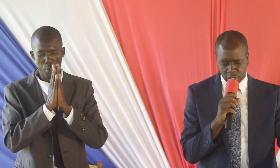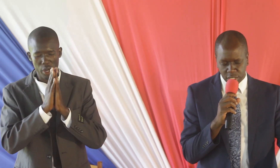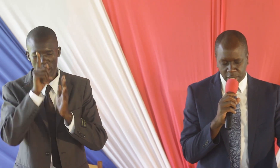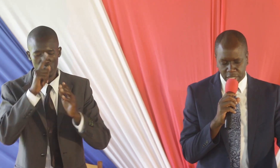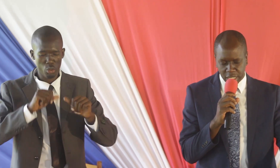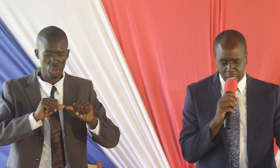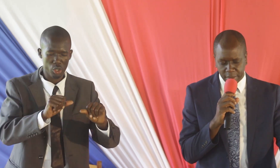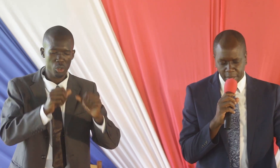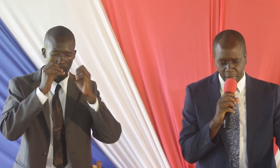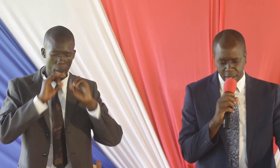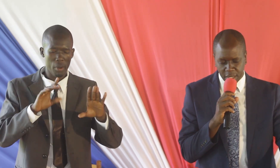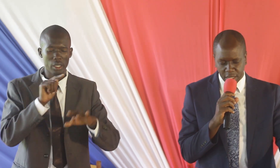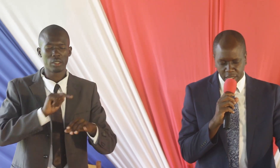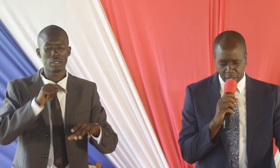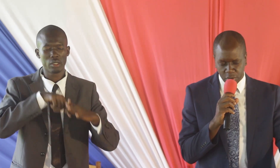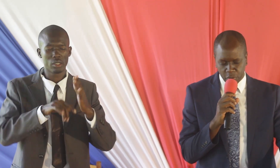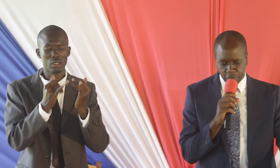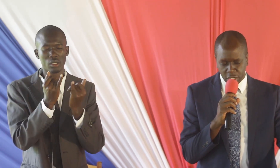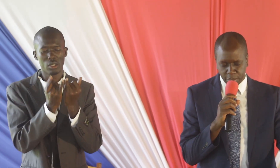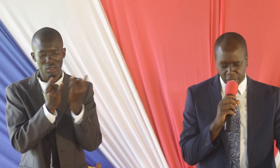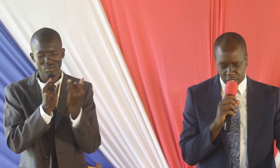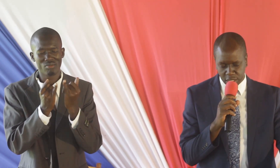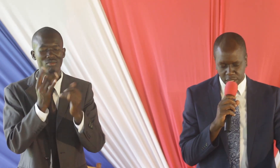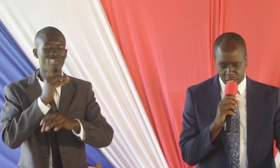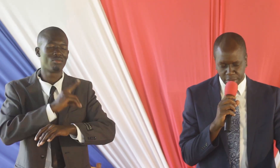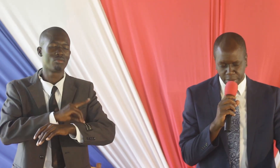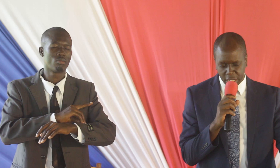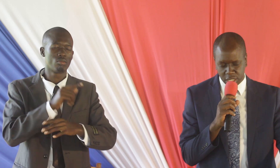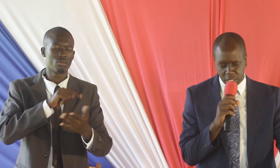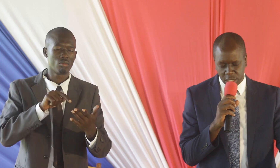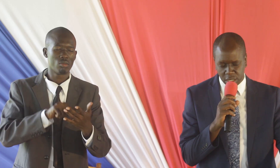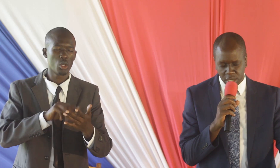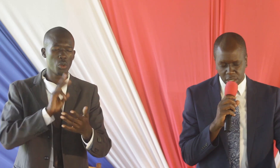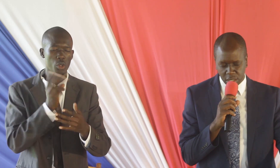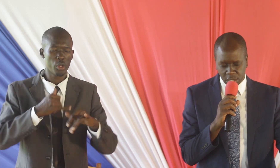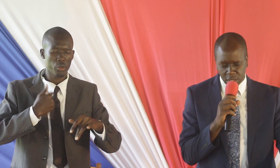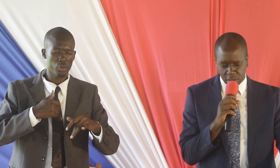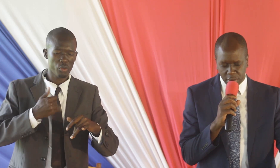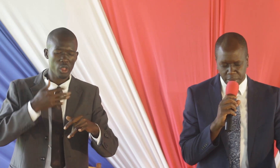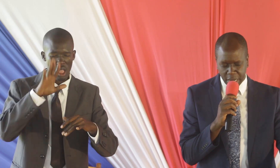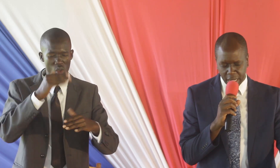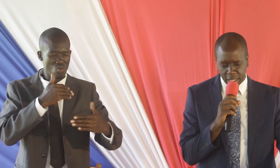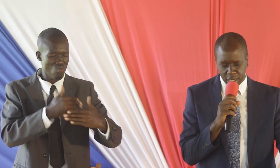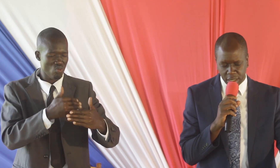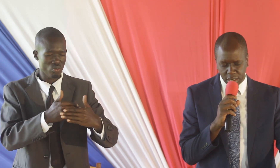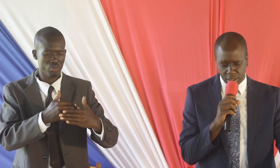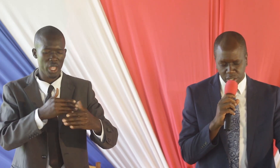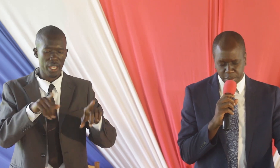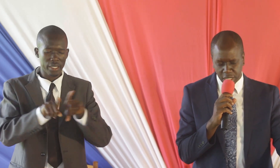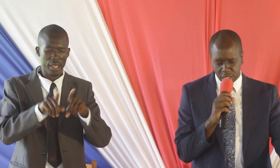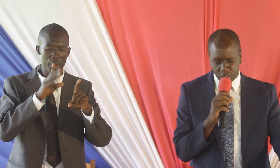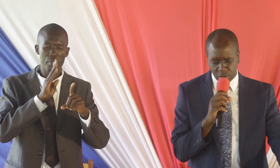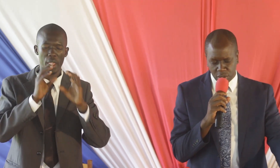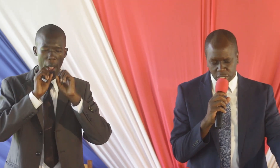bless us on this Sabbath day, that we will feel your presence and be blessed by